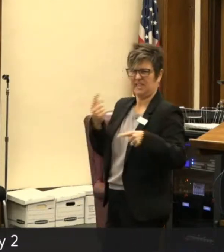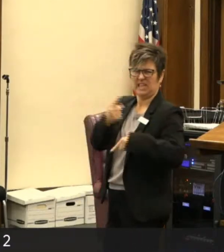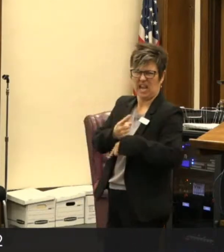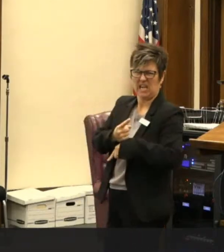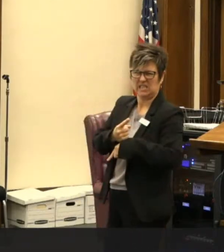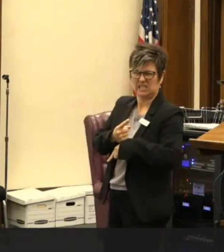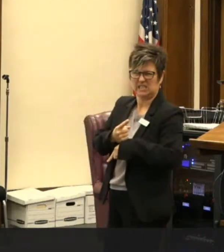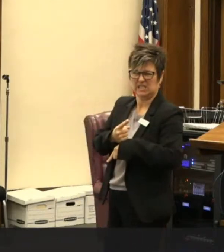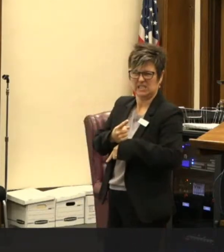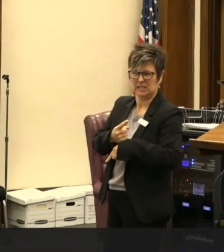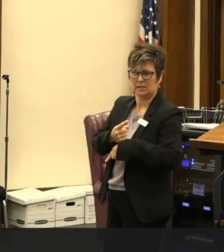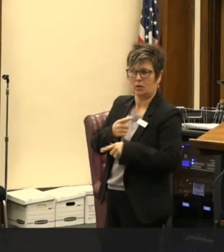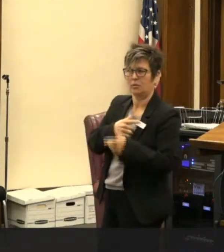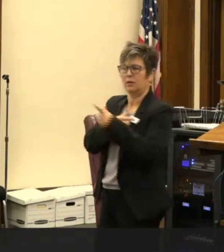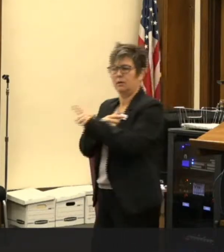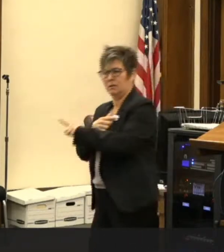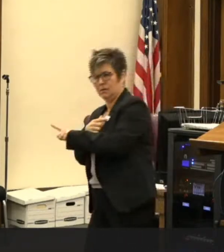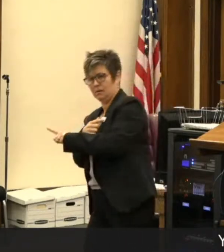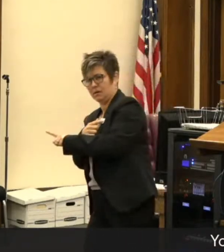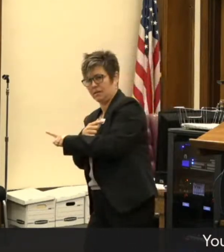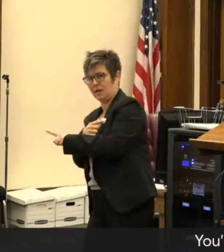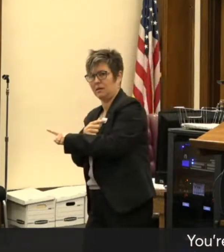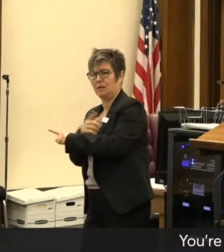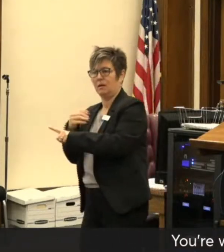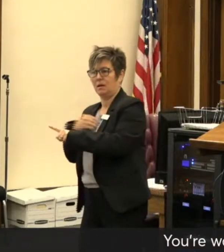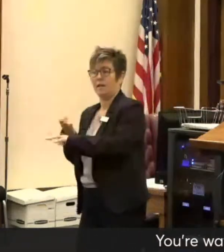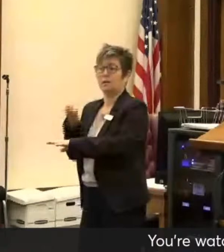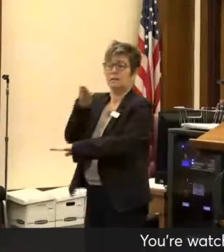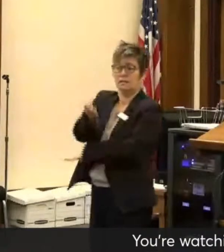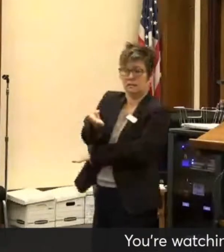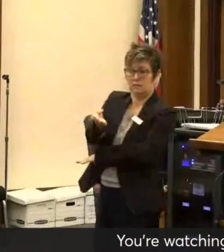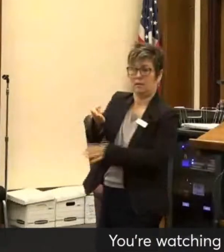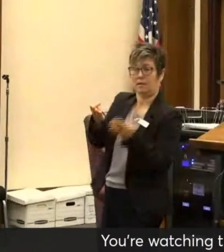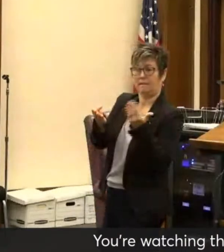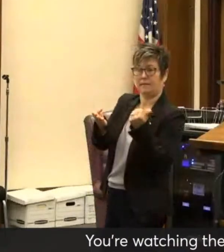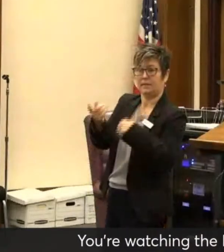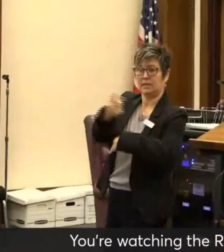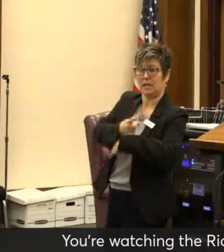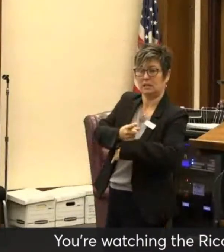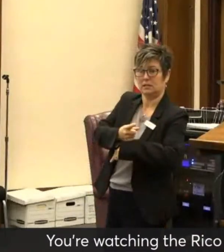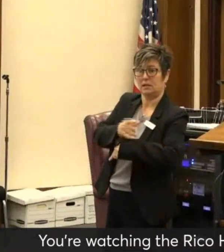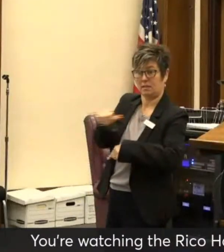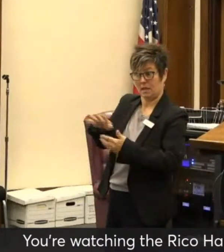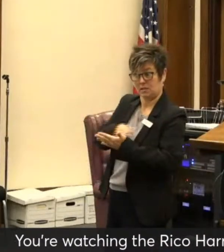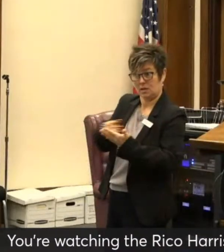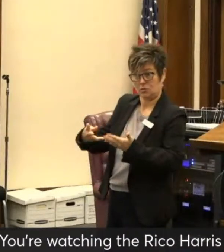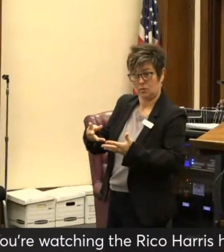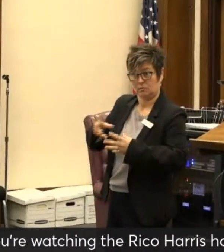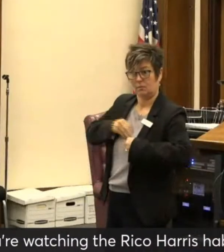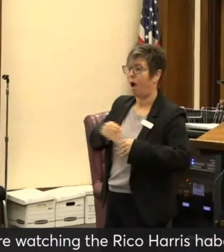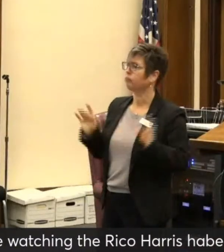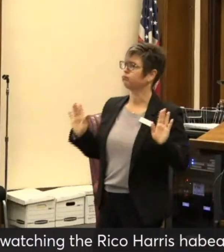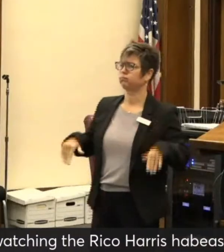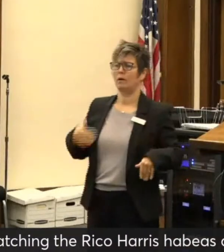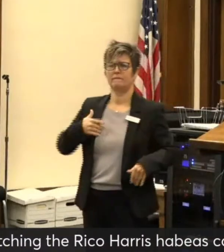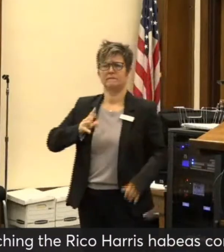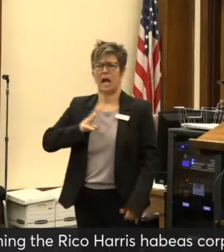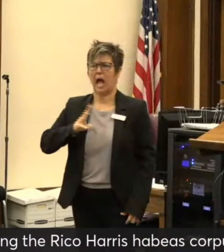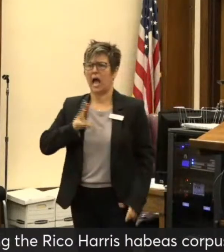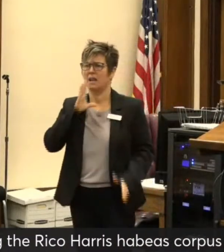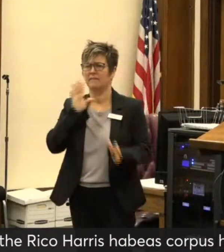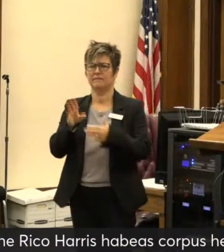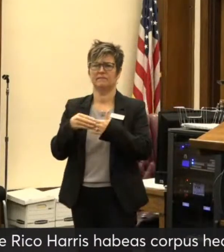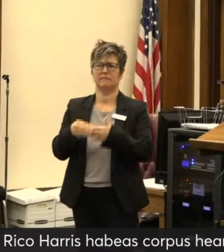then she would have 15 days after her receipt of ours. Is the court okay with that That's schedule? fine. I'm very flexible. I'll